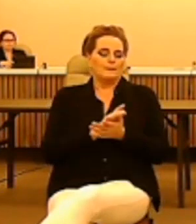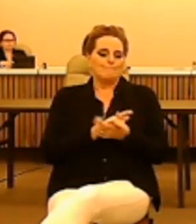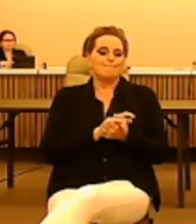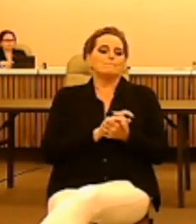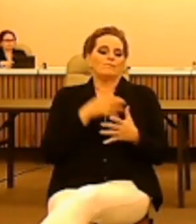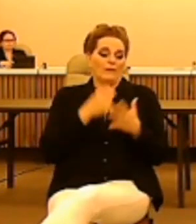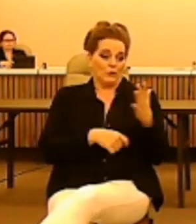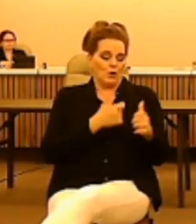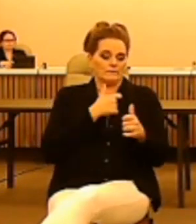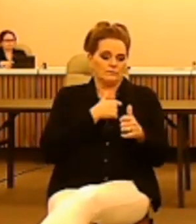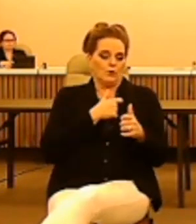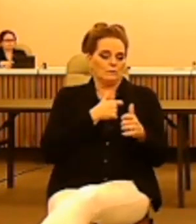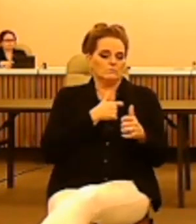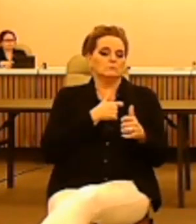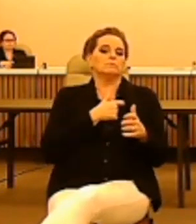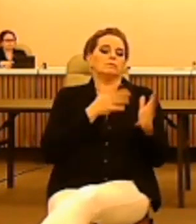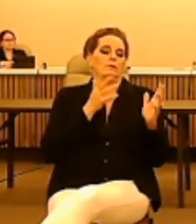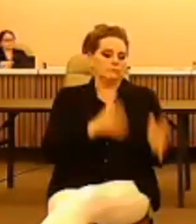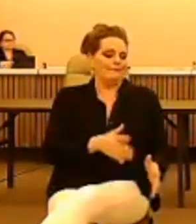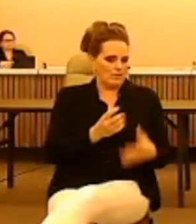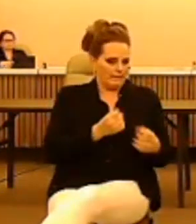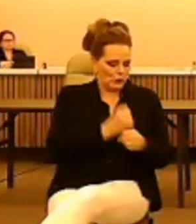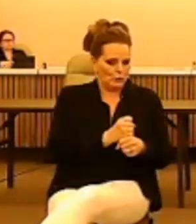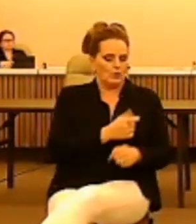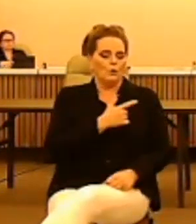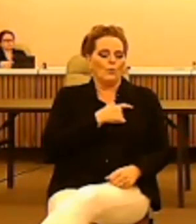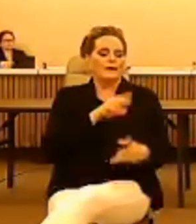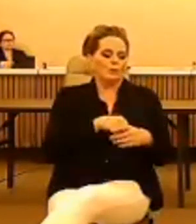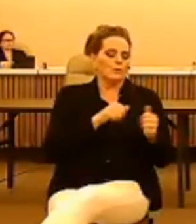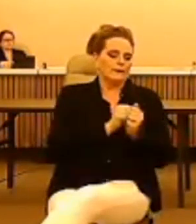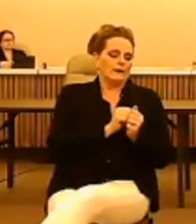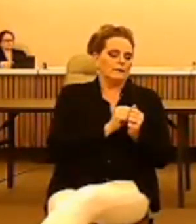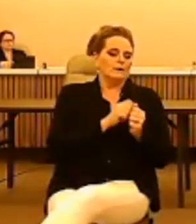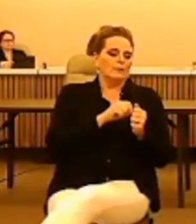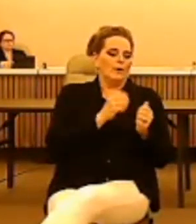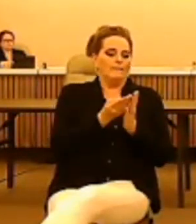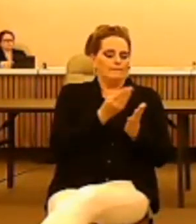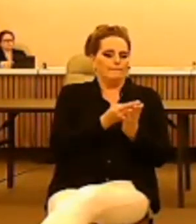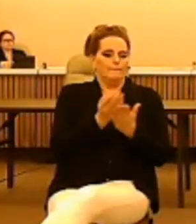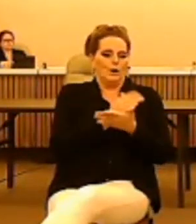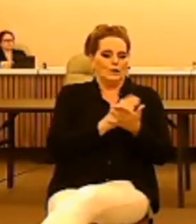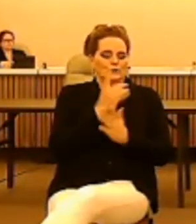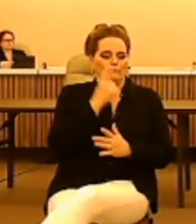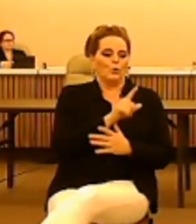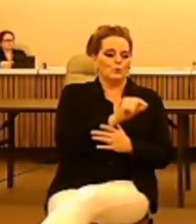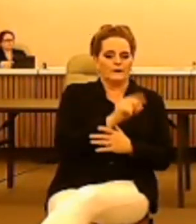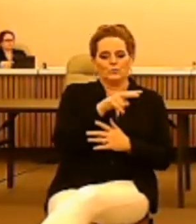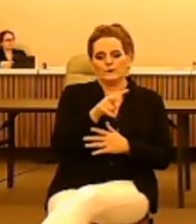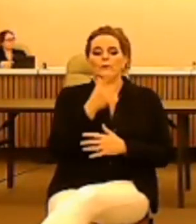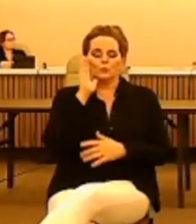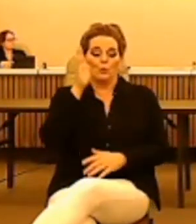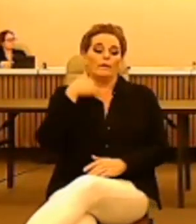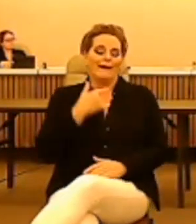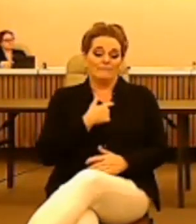the cost for the remainder of the minimum 1 year will be included in the budget for 2023. So we'll have that number before we do the budgeting. But again,